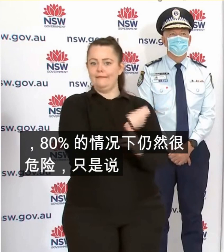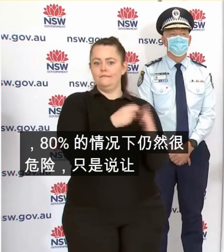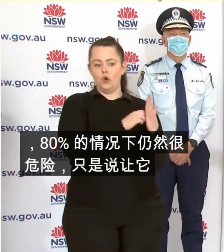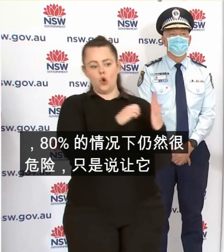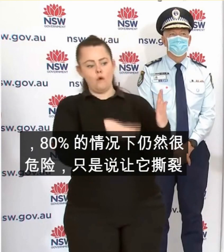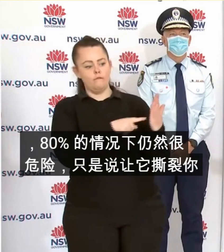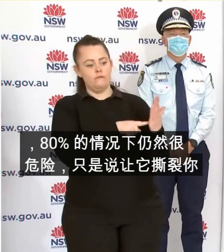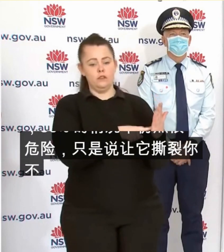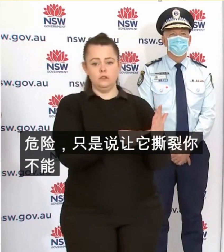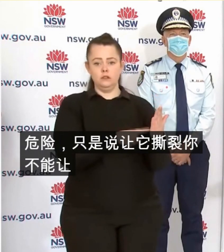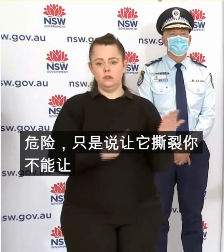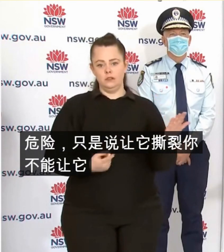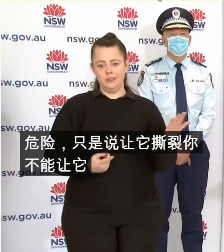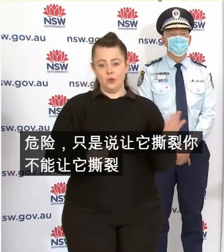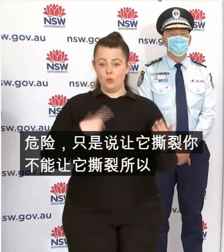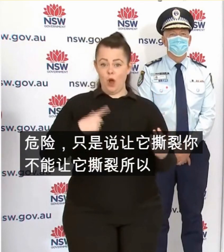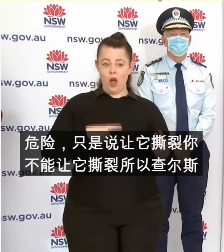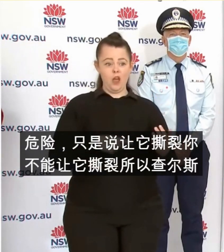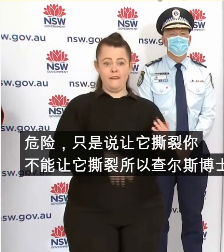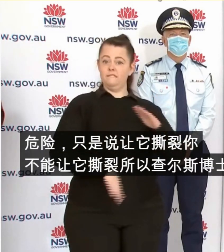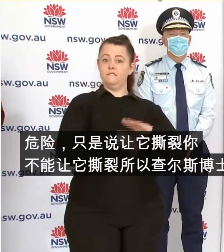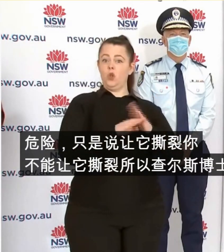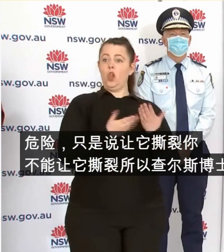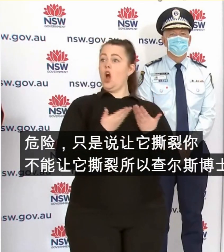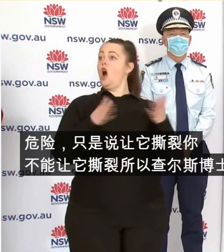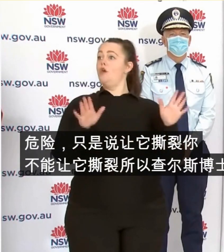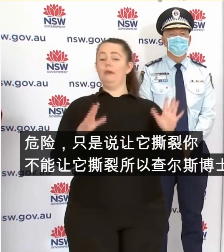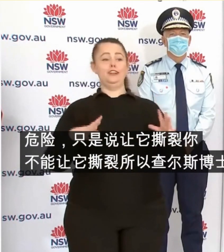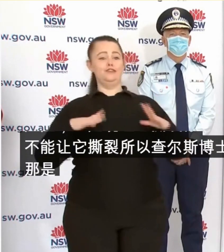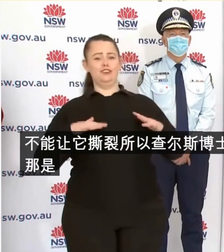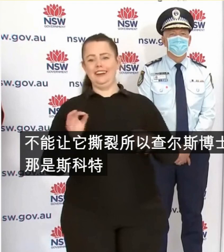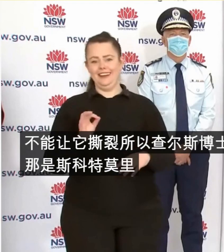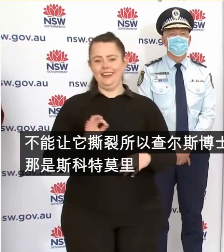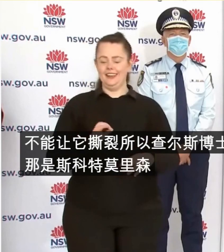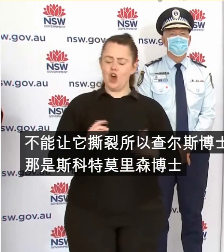still dangerous just to say let it rip. You can't let it rip. It's been 2 weeks